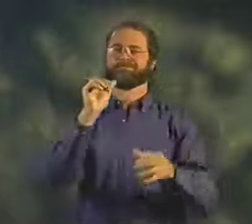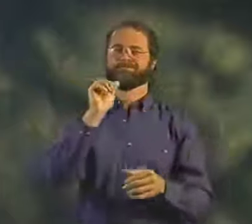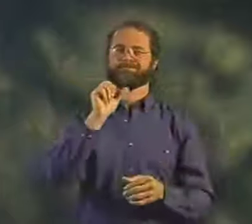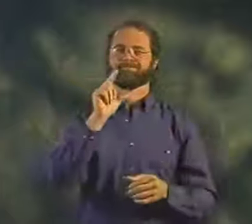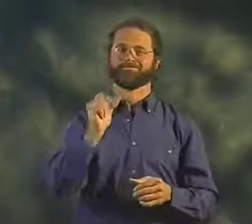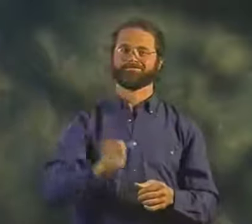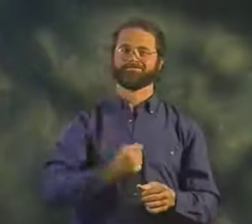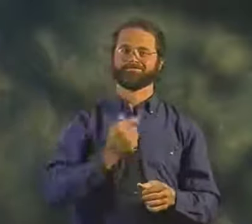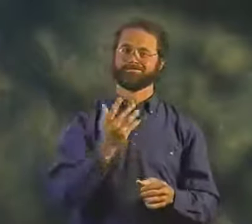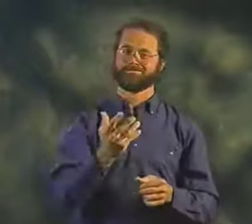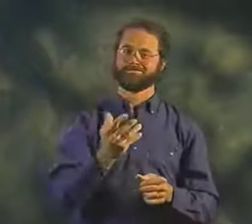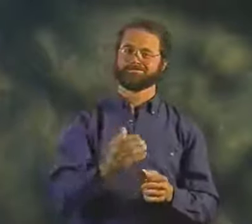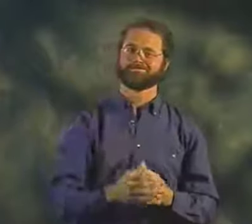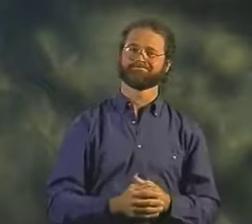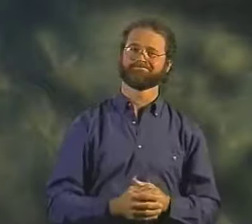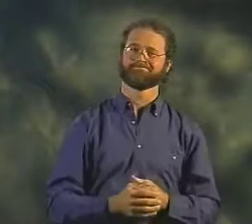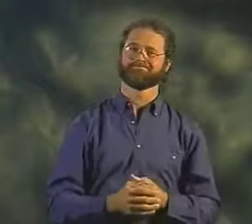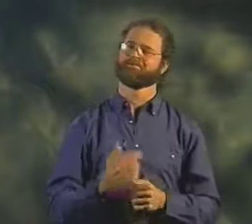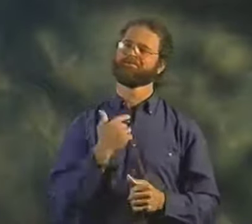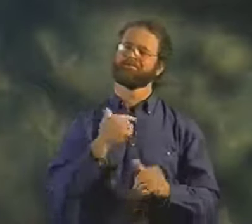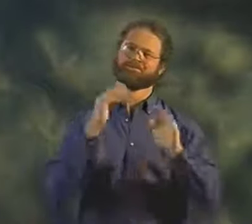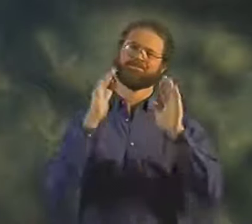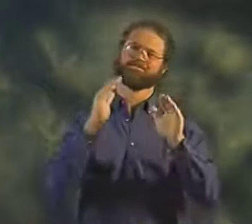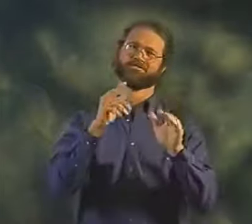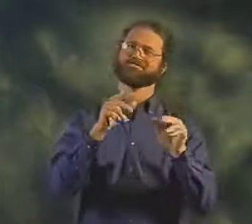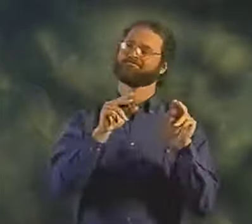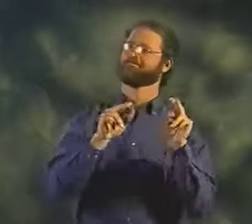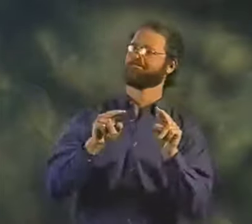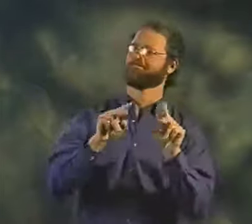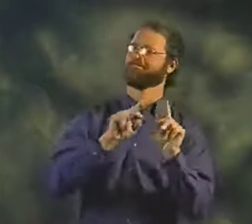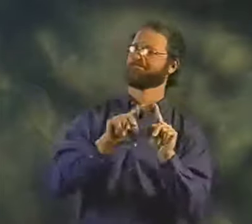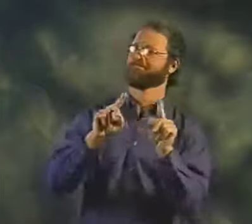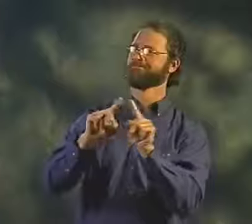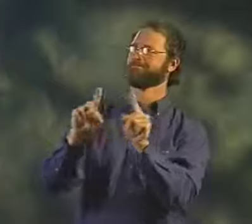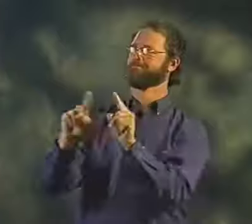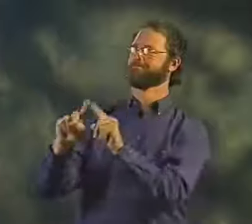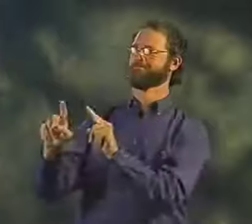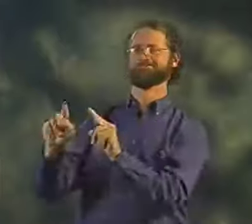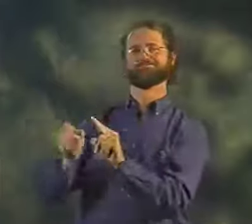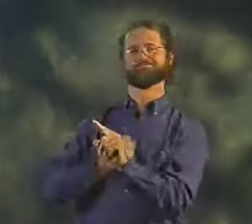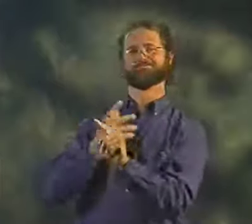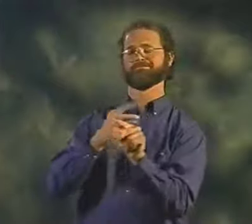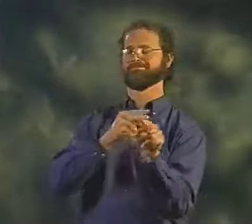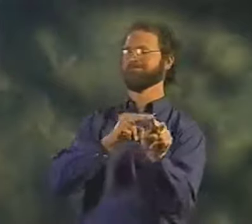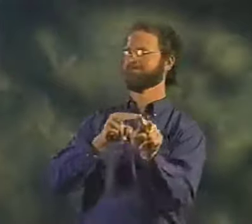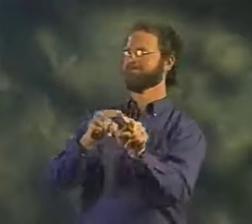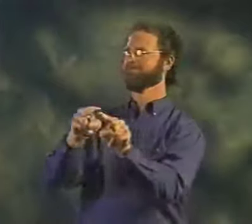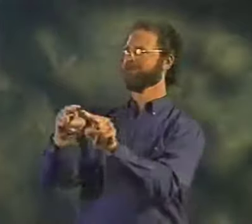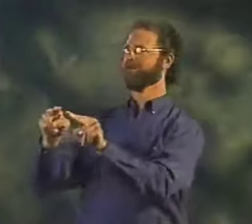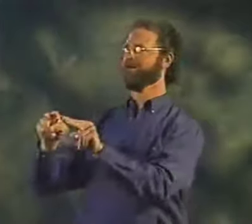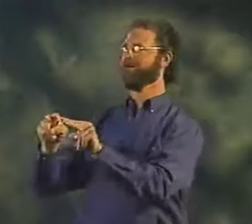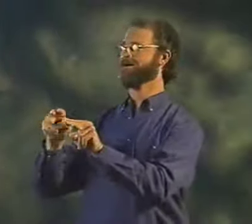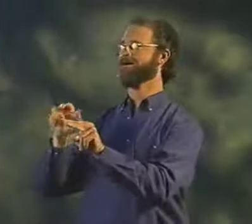which creativity, playfulness, and experimentation in the use of language have culminated in ASL poetry. I hope that this program